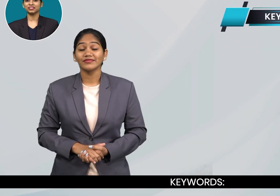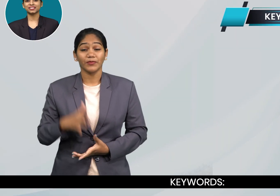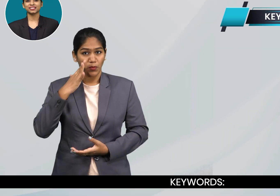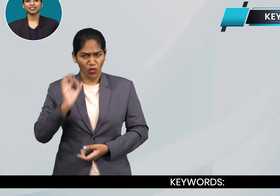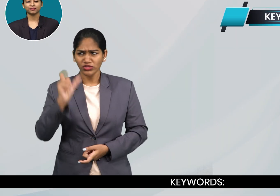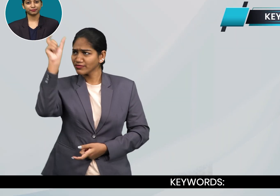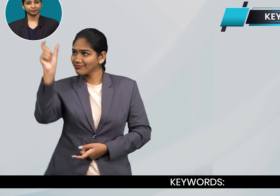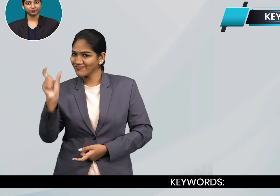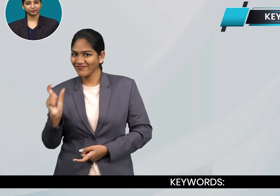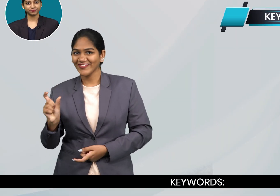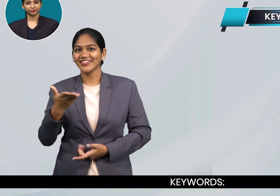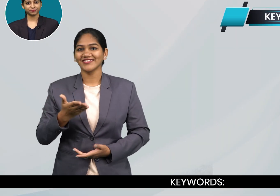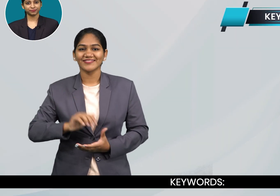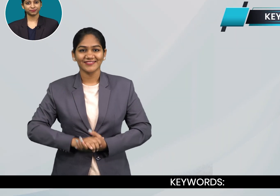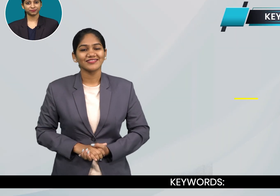Keywords: